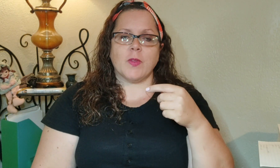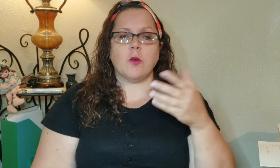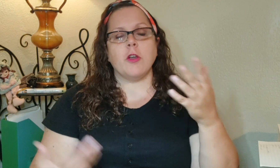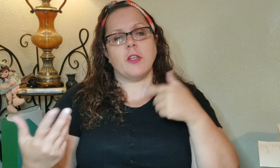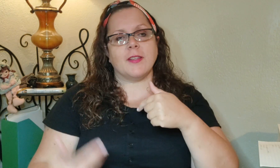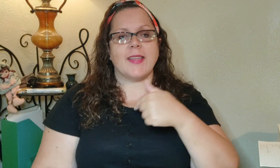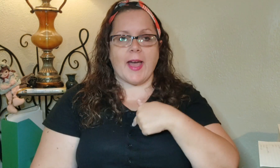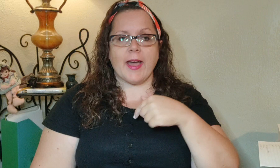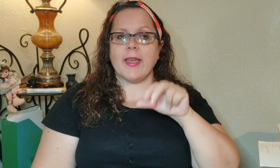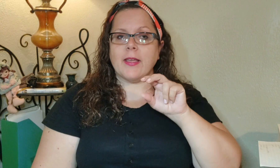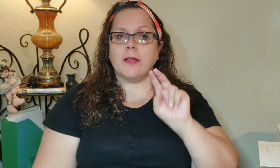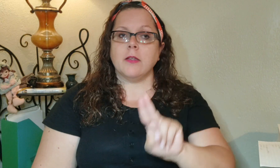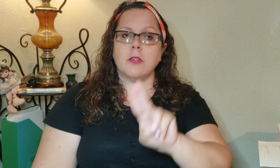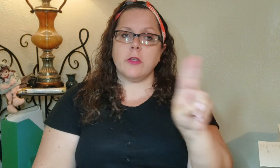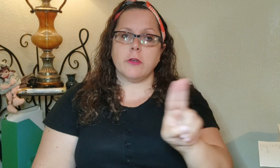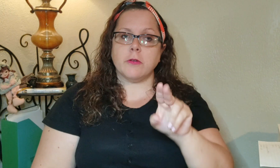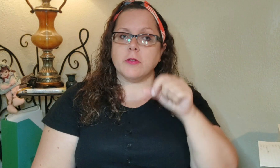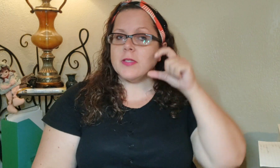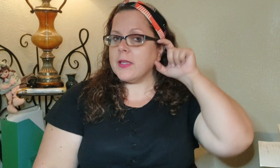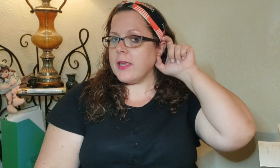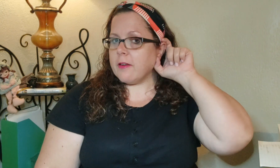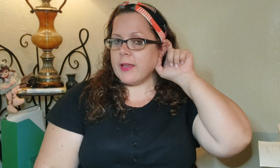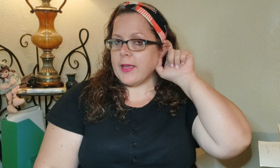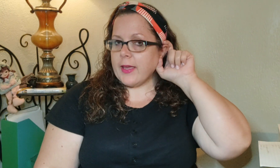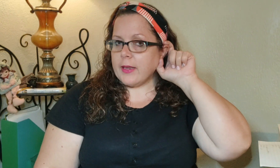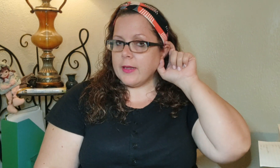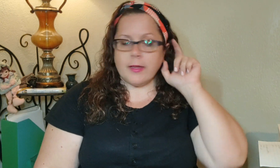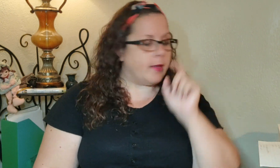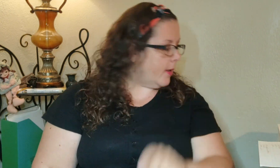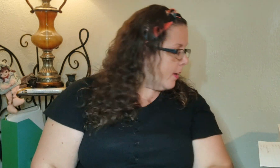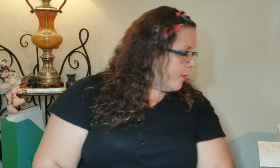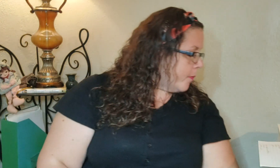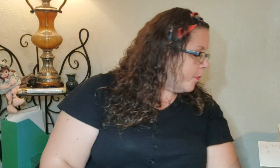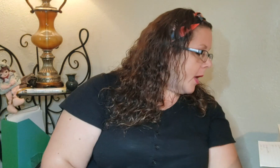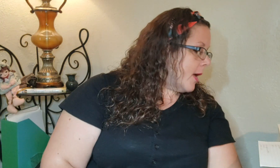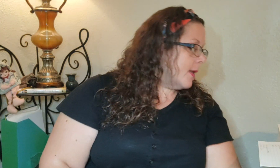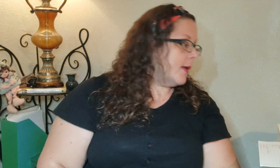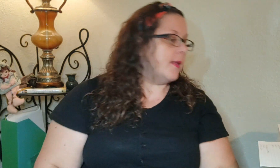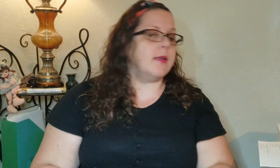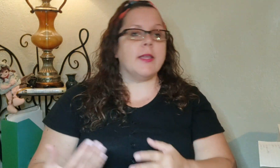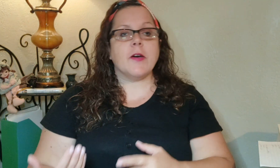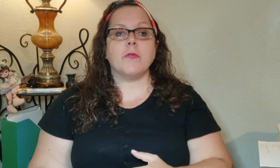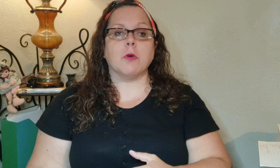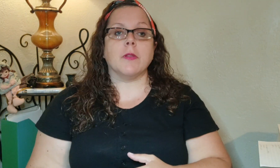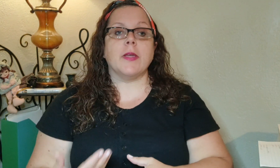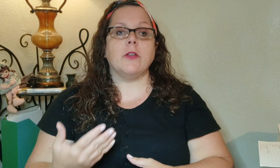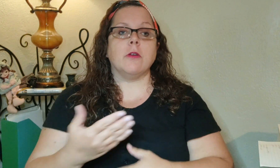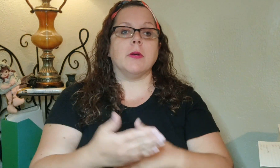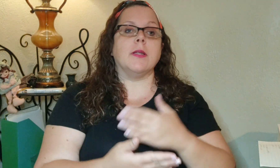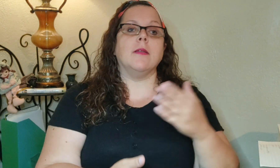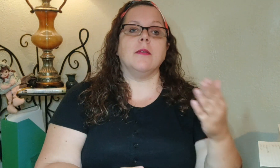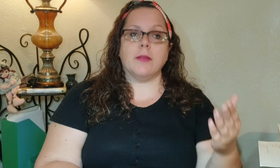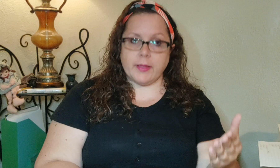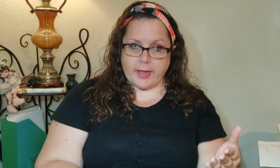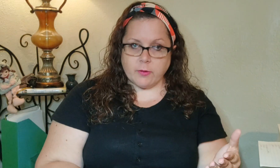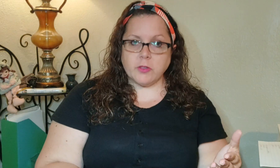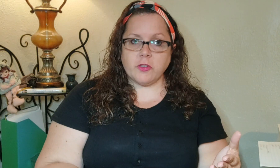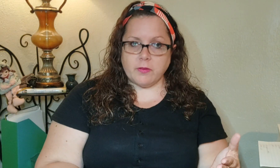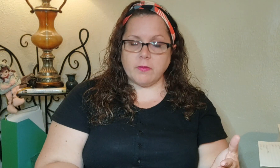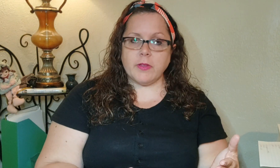or you can say I use hearing aid. But in the deaf world, they do it, the language, the